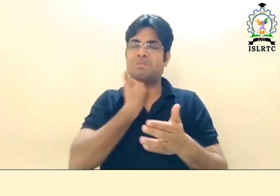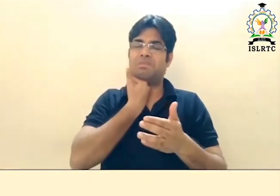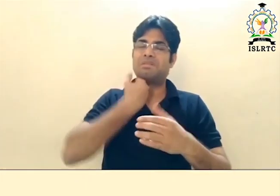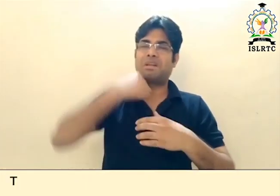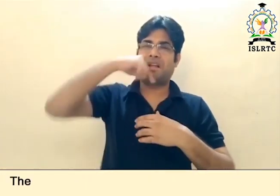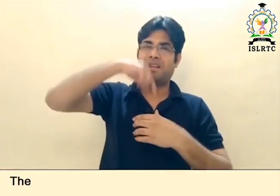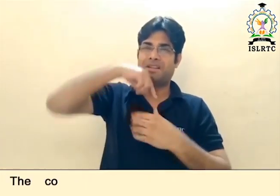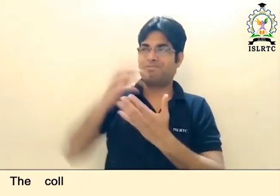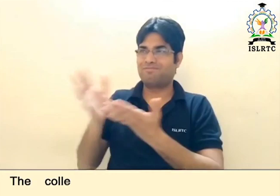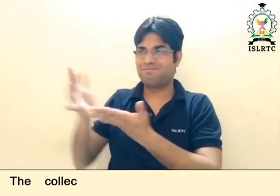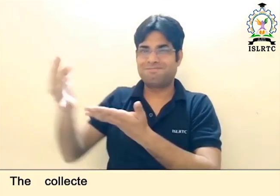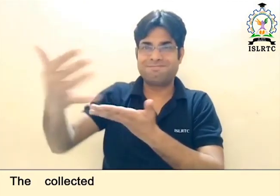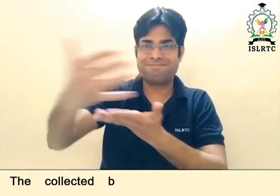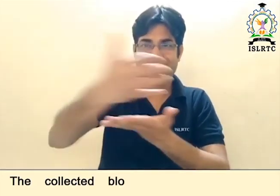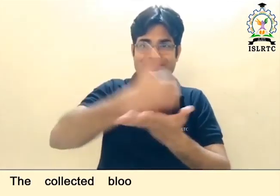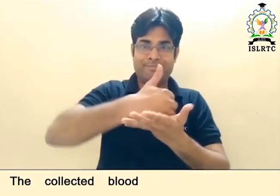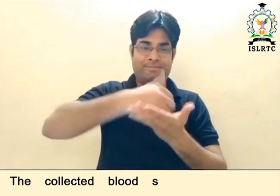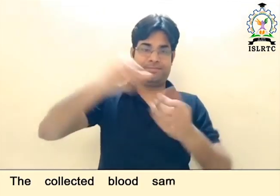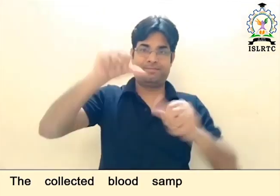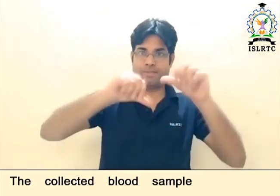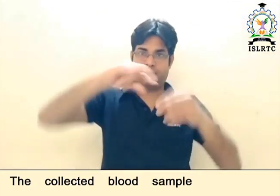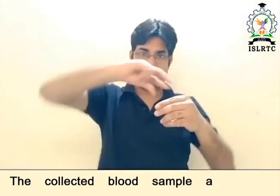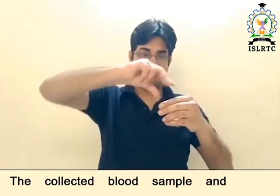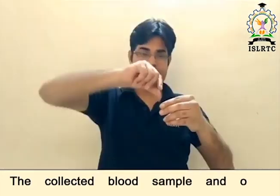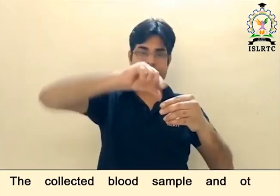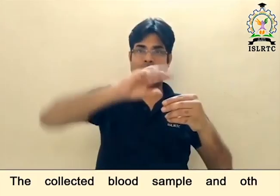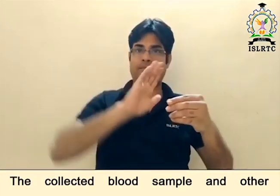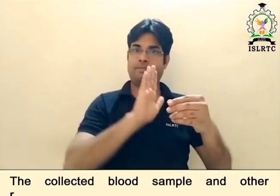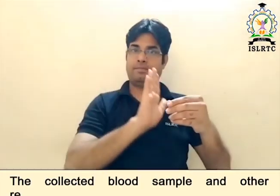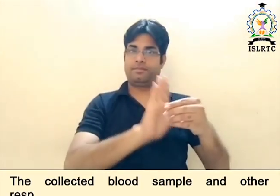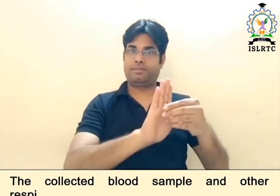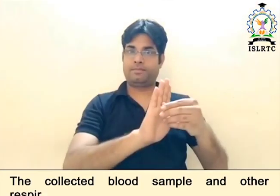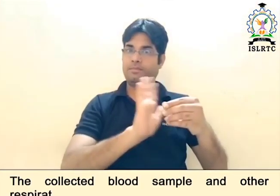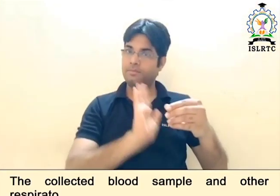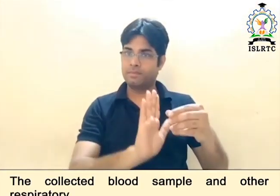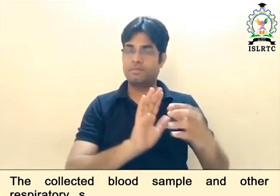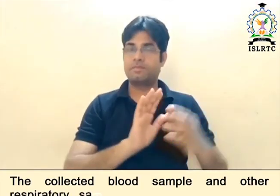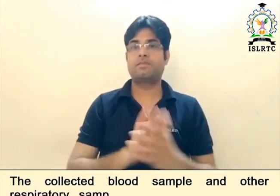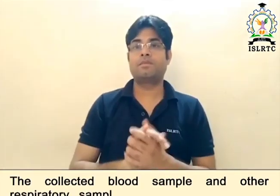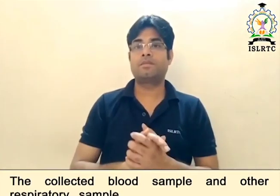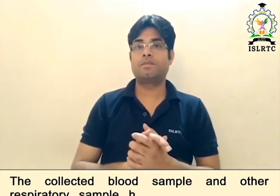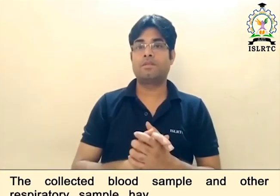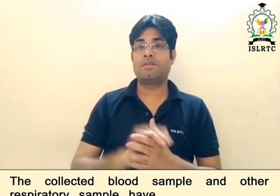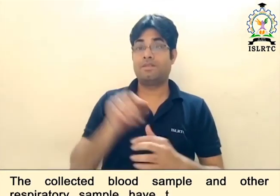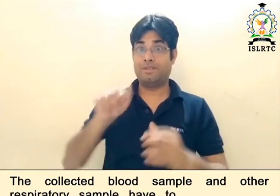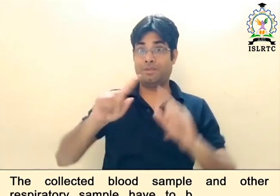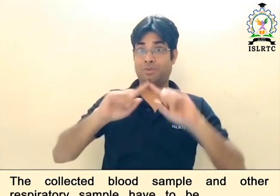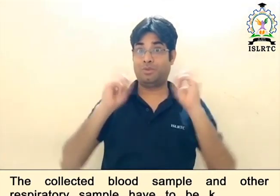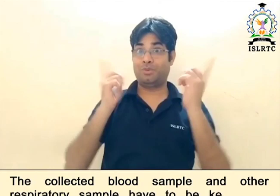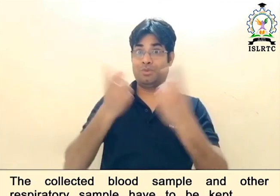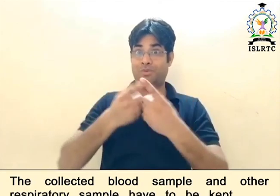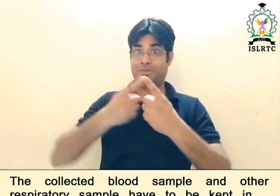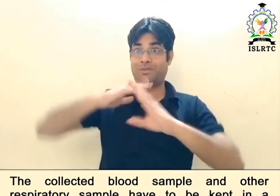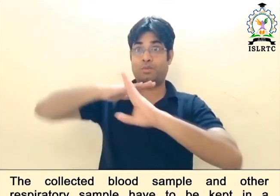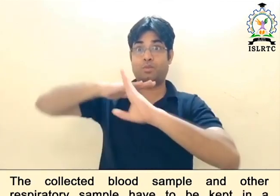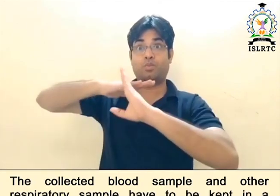The collected blood sample and other respiratory sample has to be kept in a